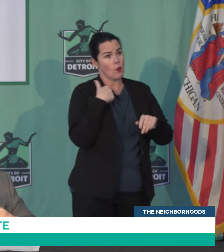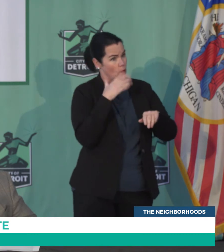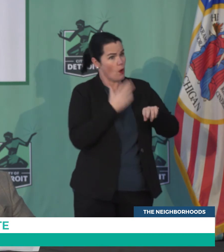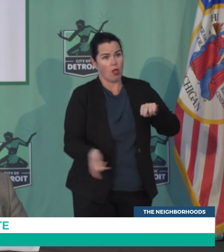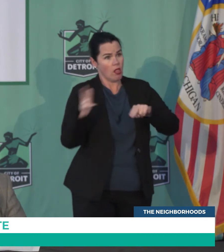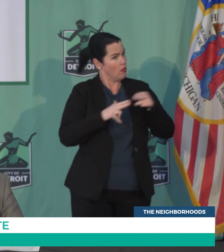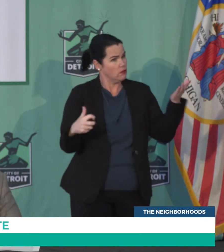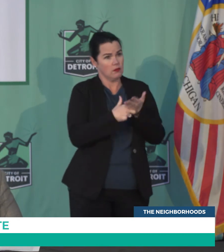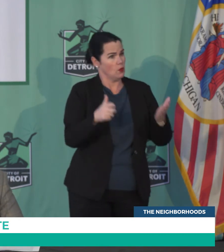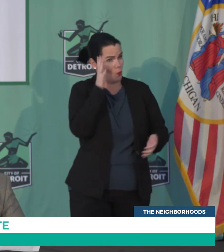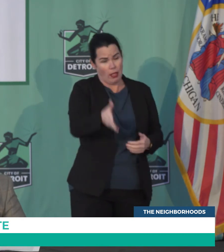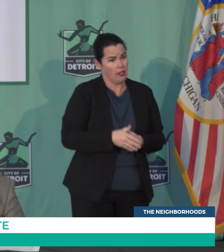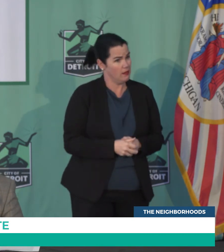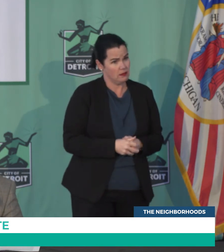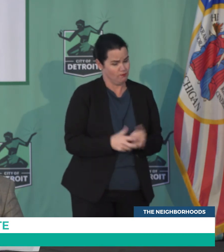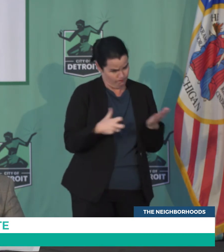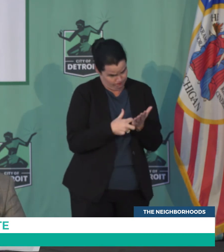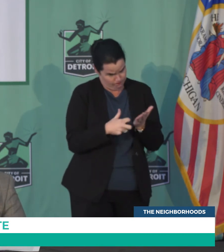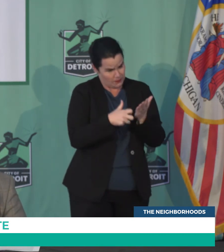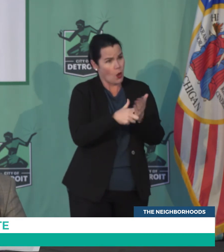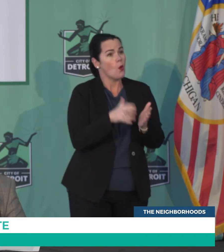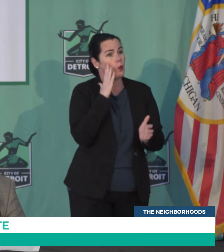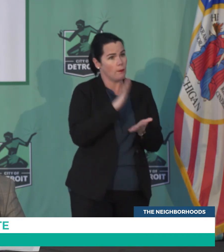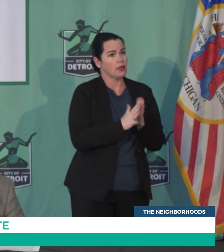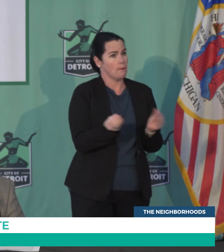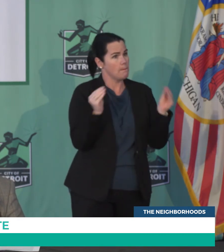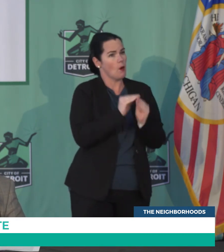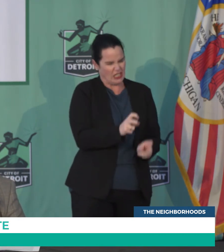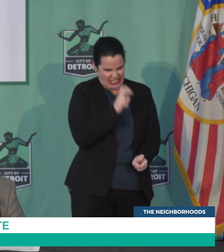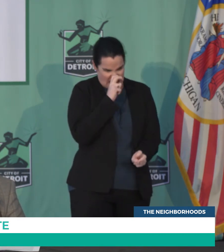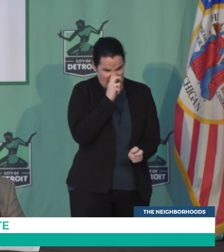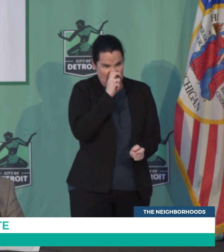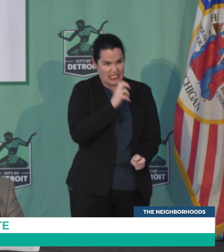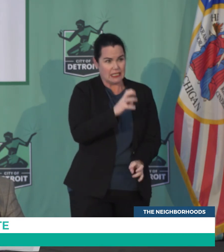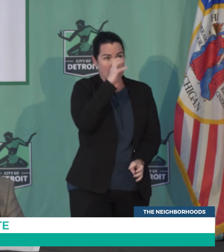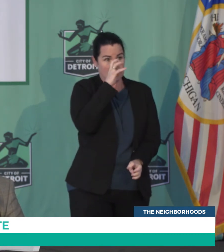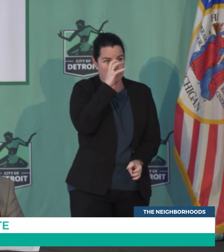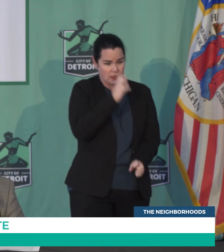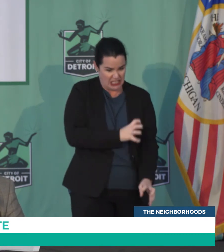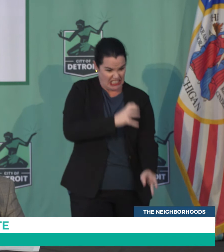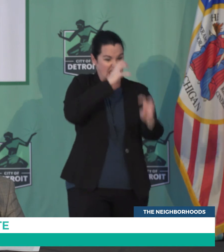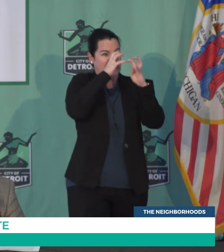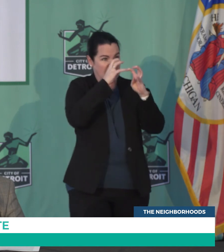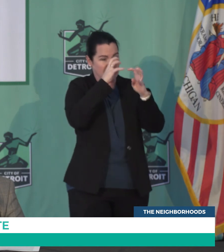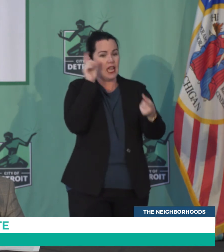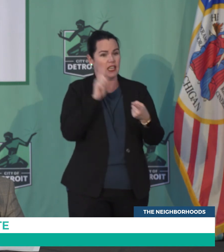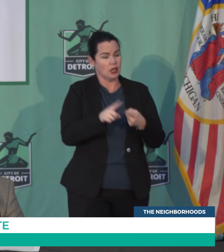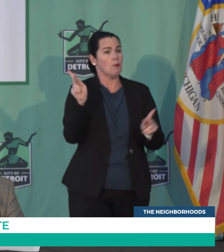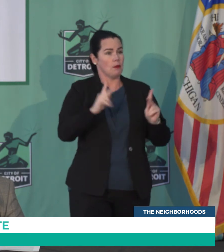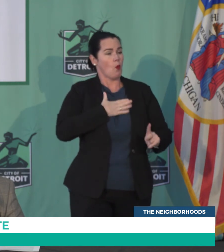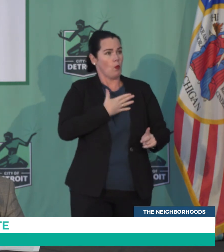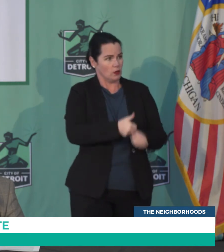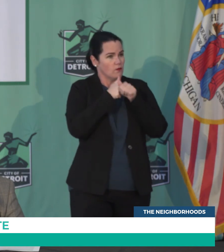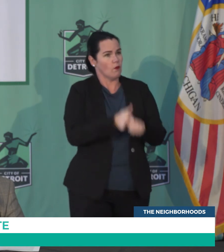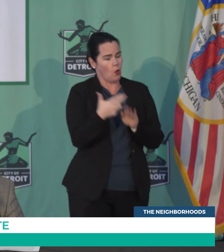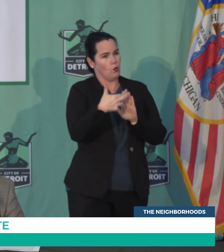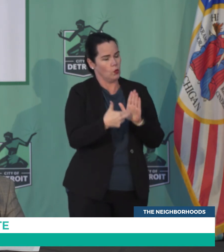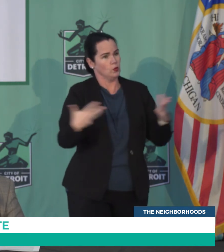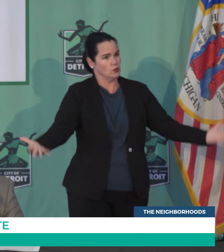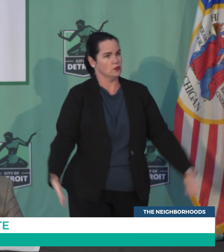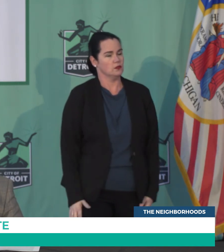we're going to continue to take stricter and stricter action until we get enforcement.